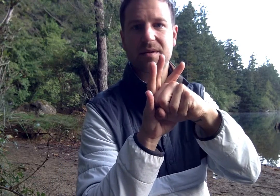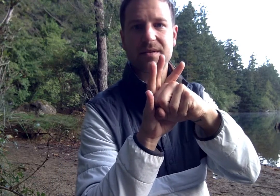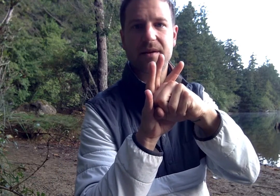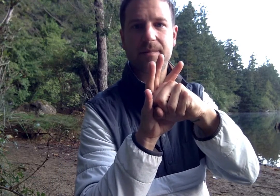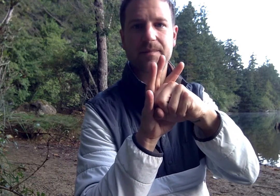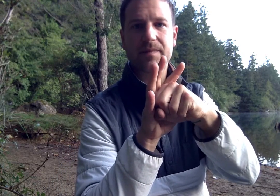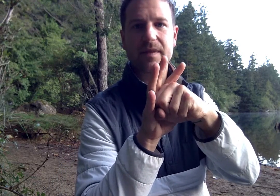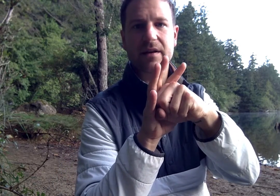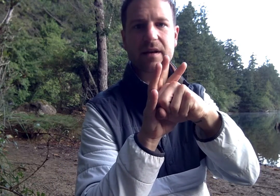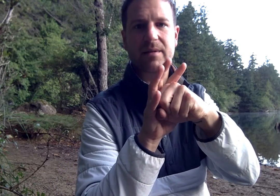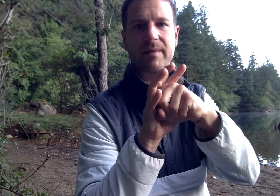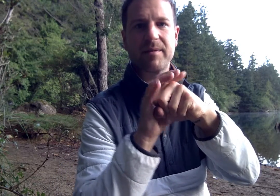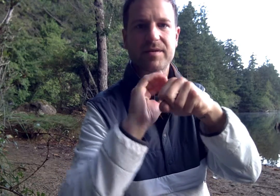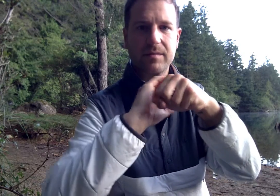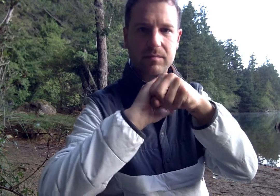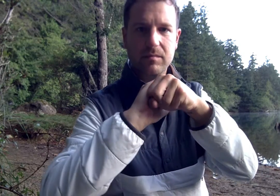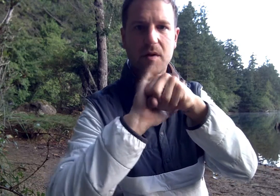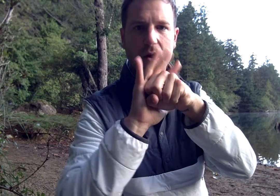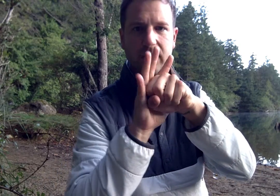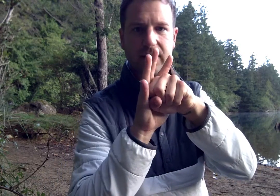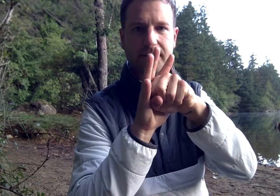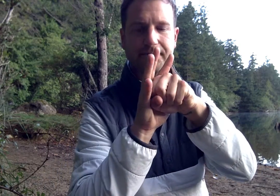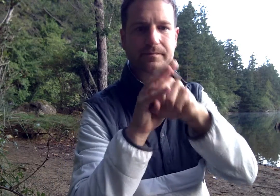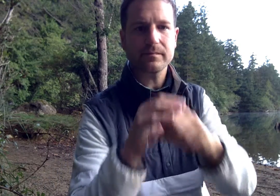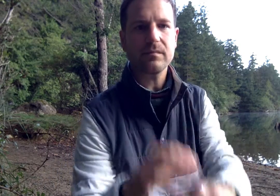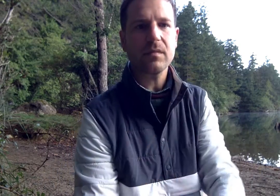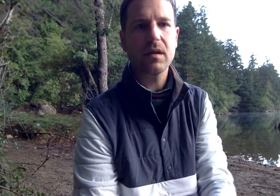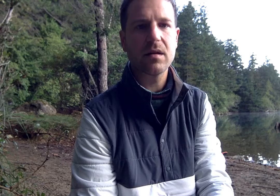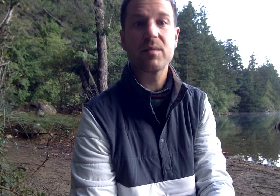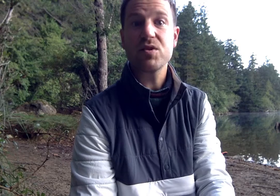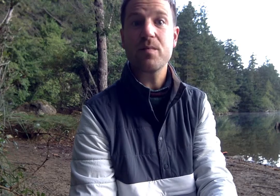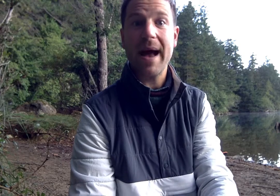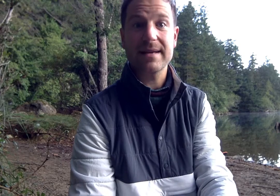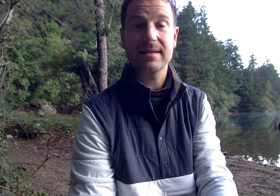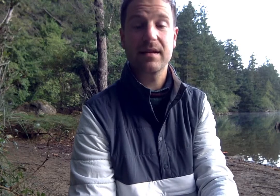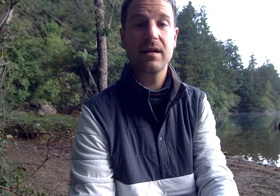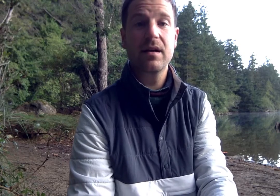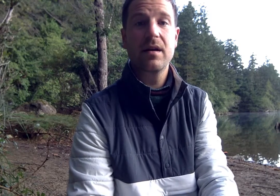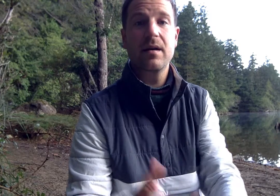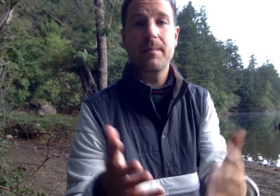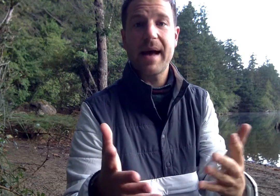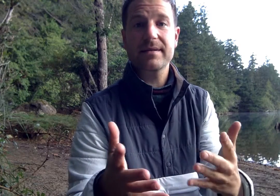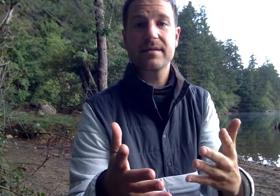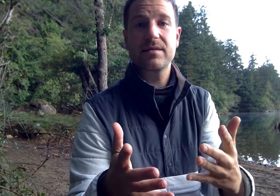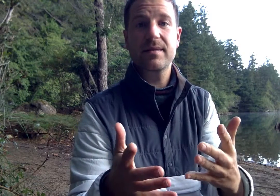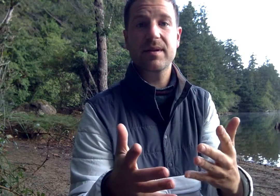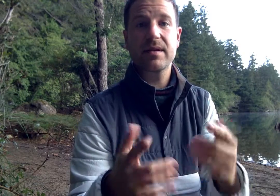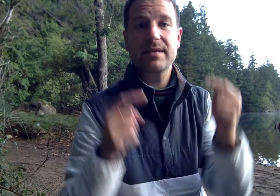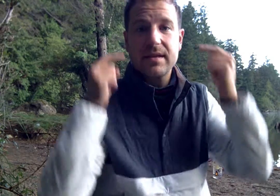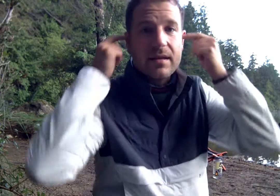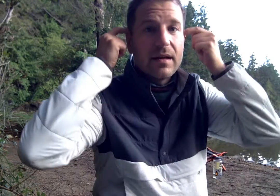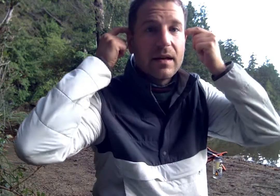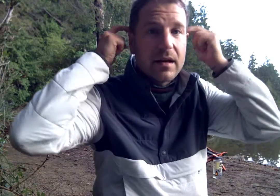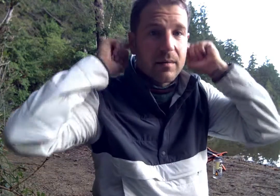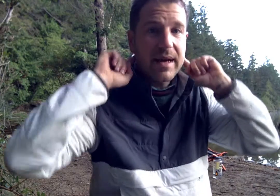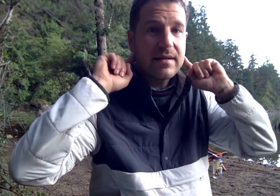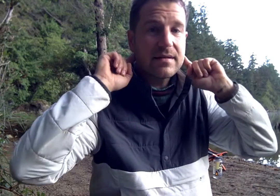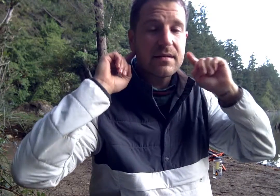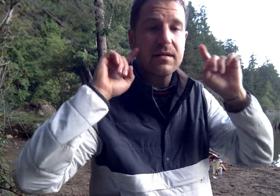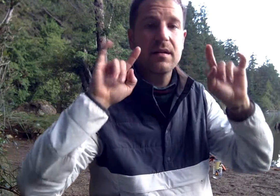cell. That'll help you remember. So, COVID. Number two, mask. Masks, you typically see the ear bands.